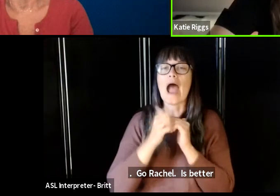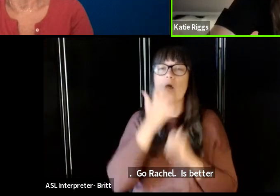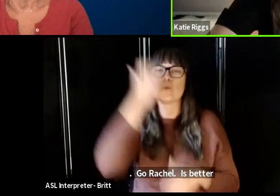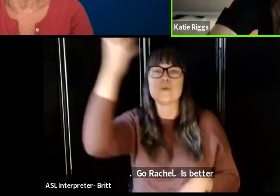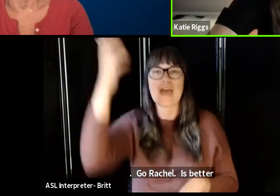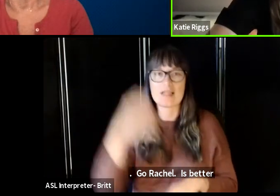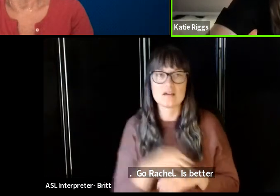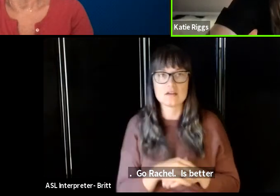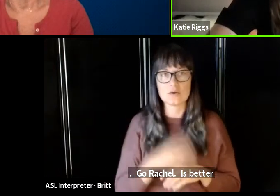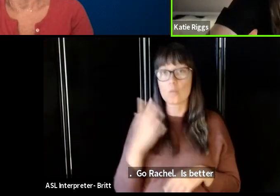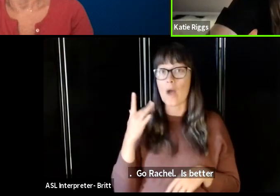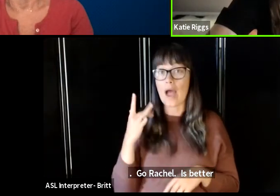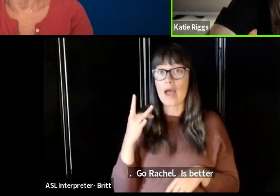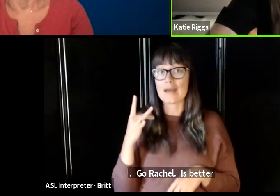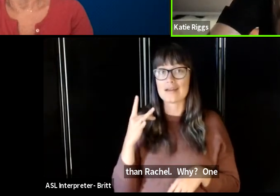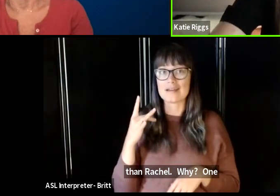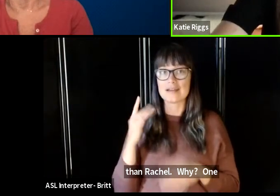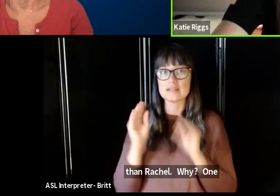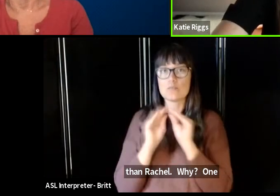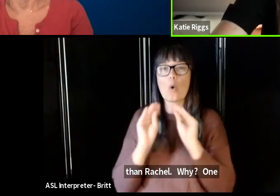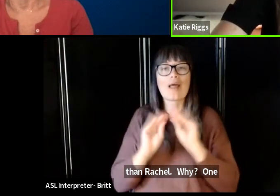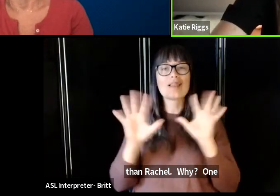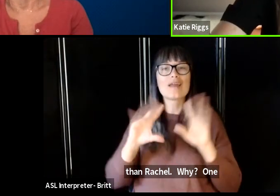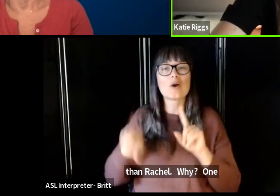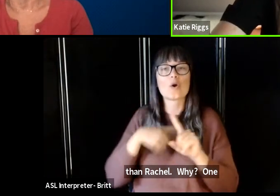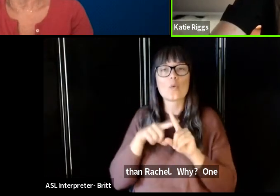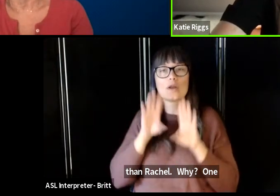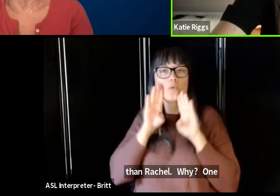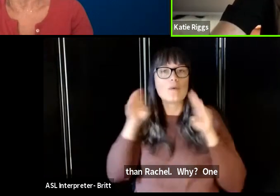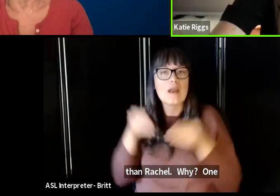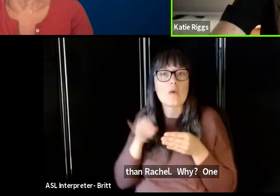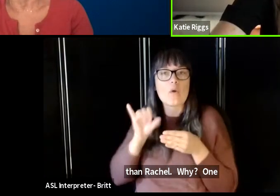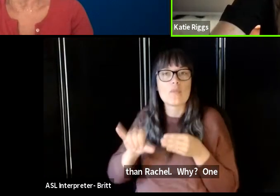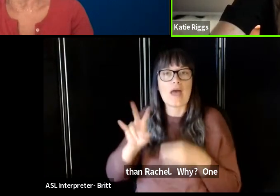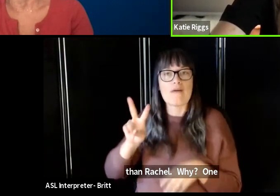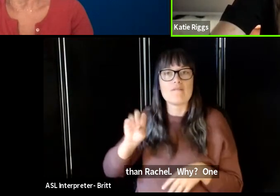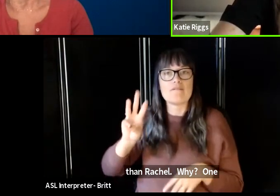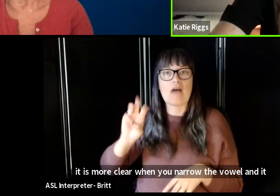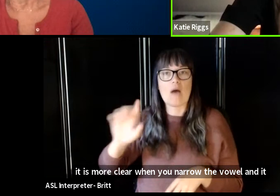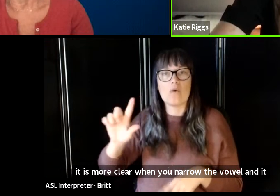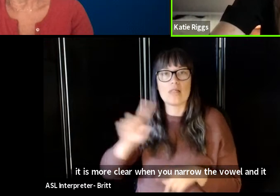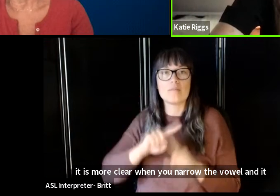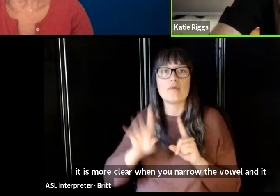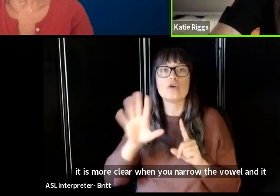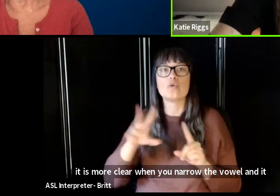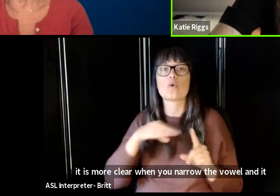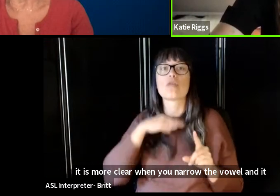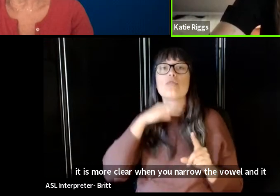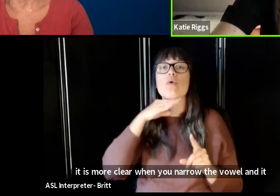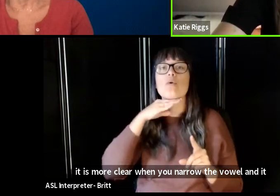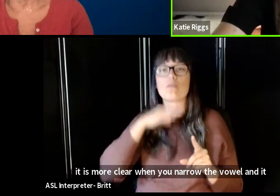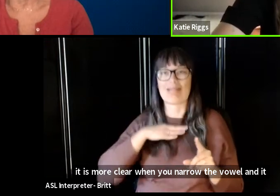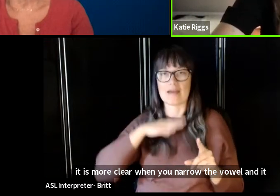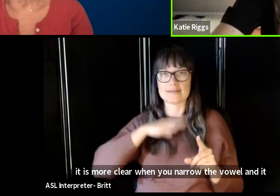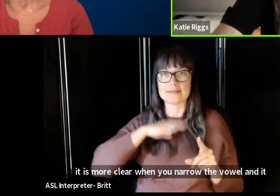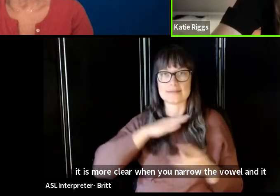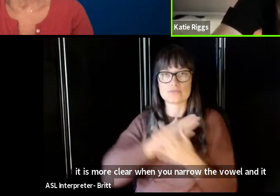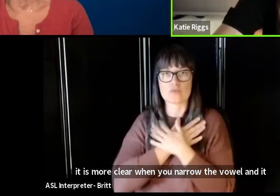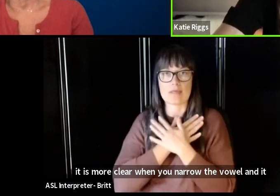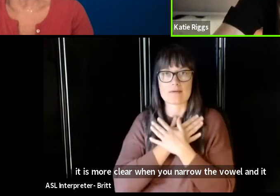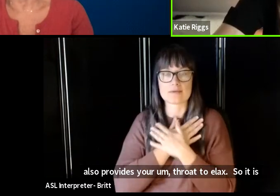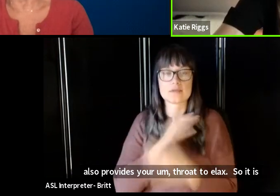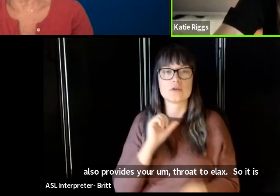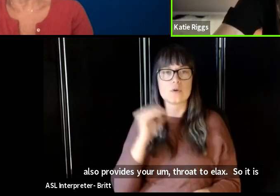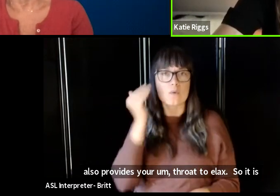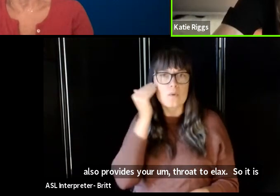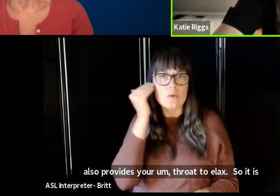it's more clear when you narrow the vowel, and it also provides your throat to relax. So it's always being